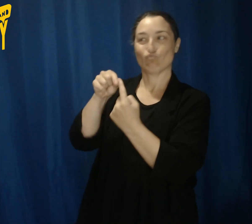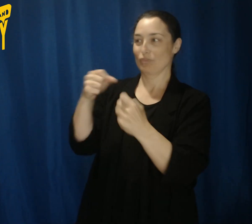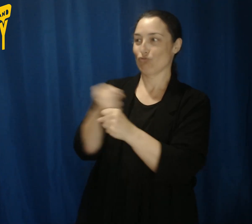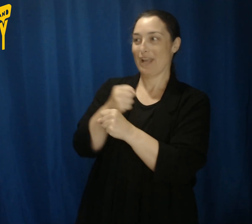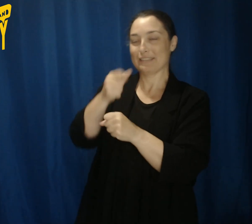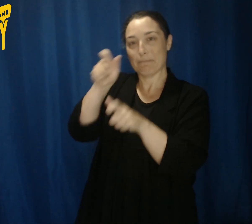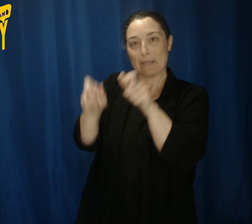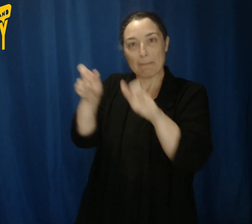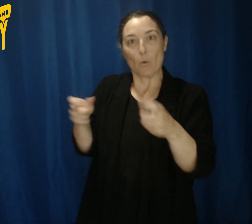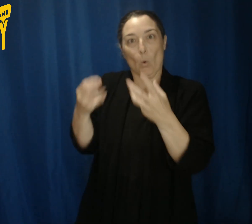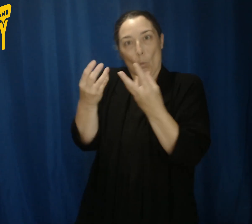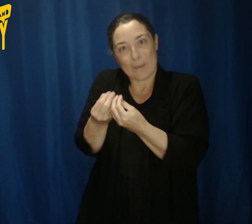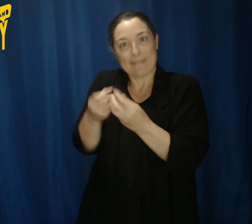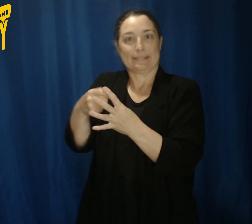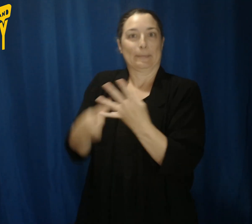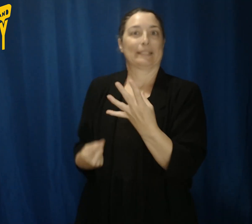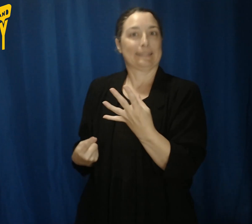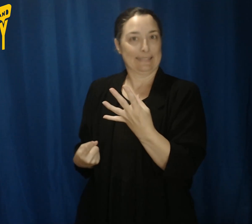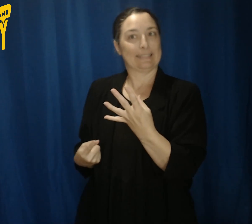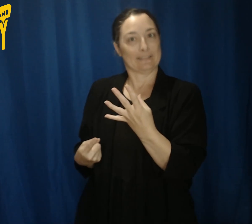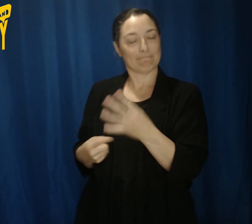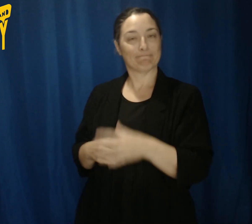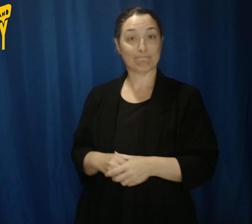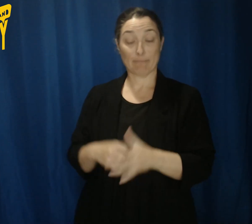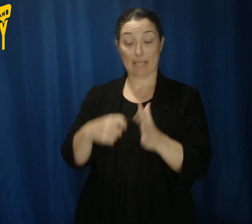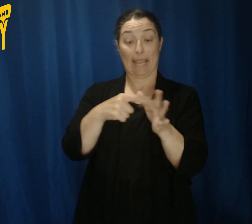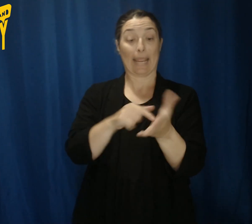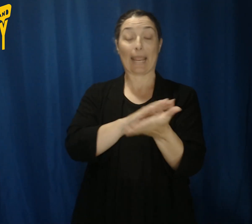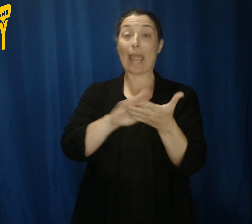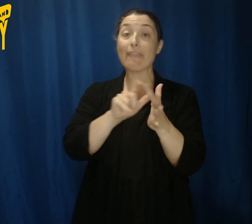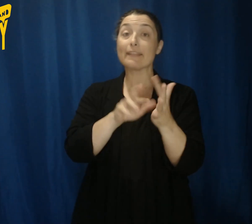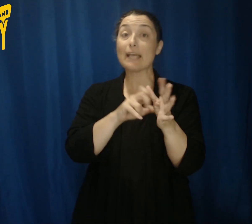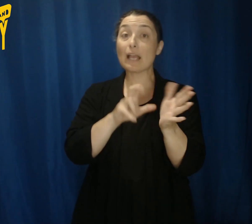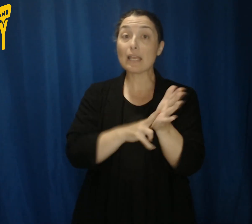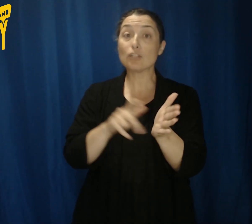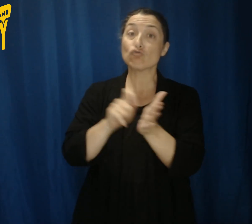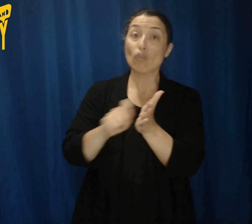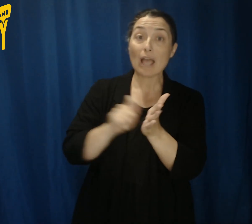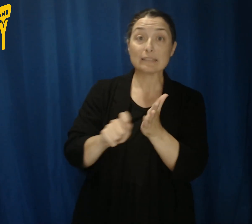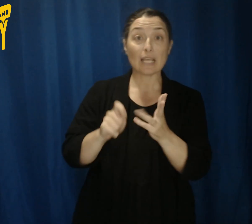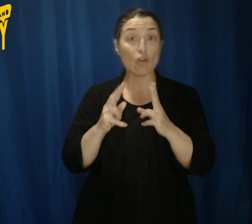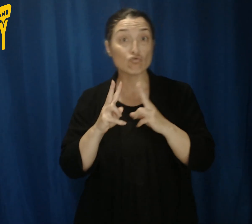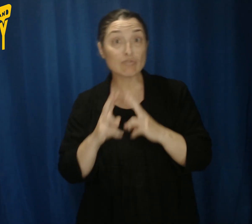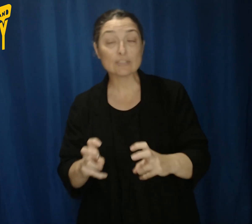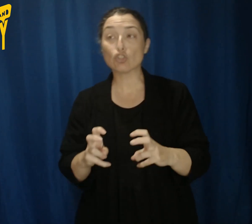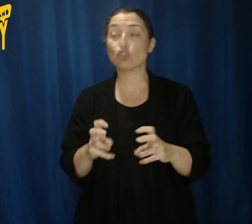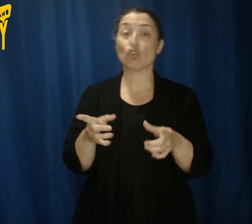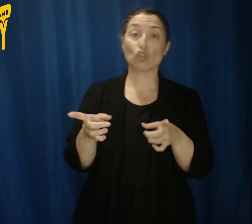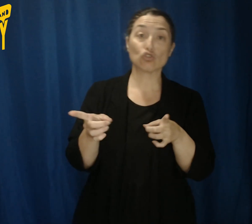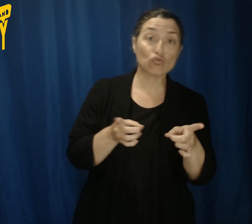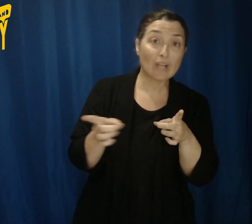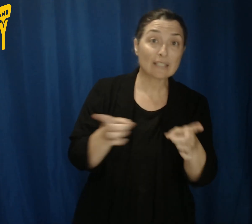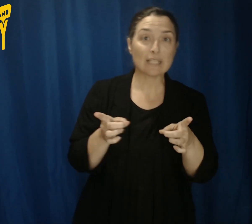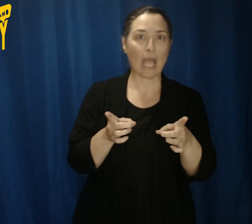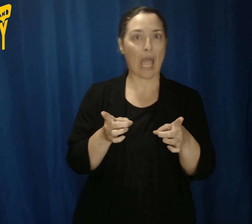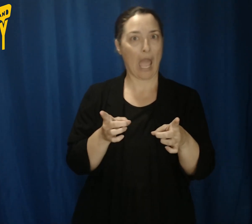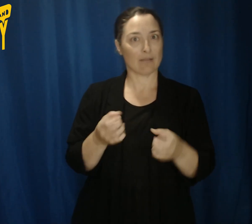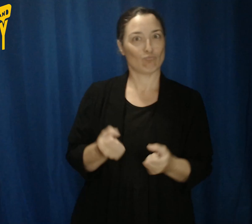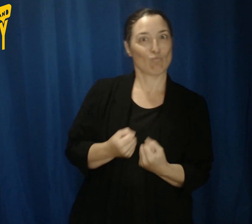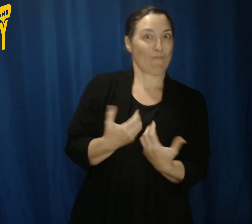their own words. Kath Duncan is a writer, a researcher, a director, a provocateur, a visual